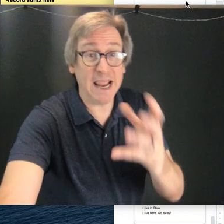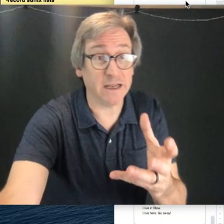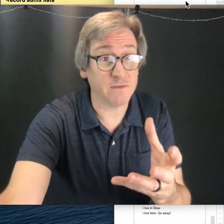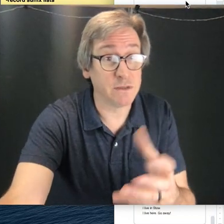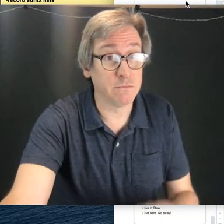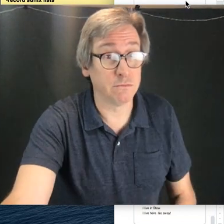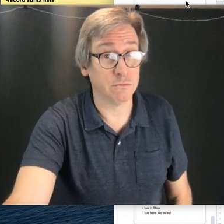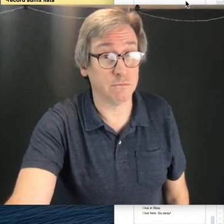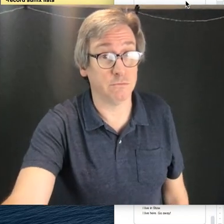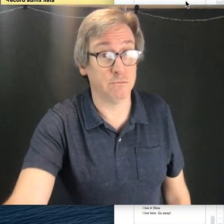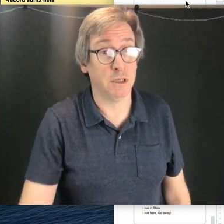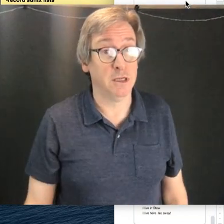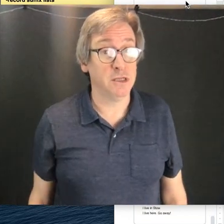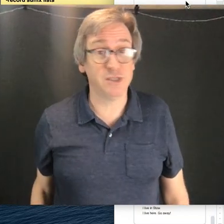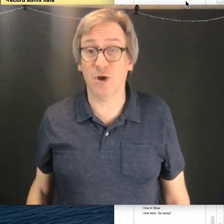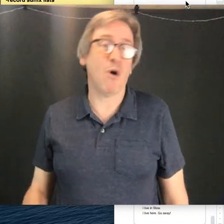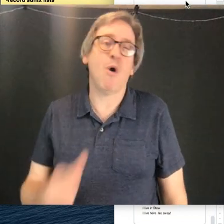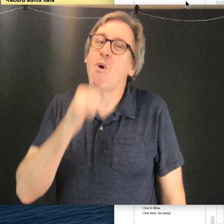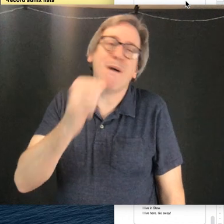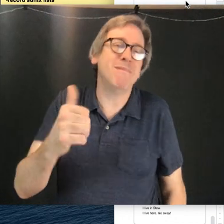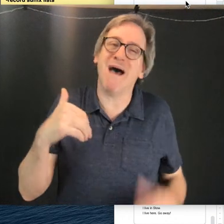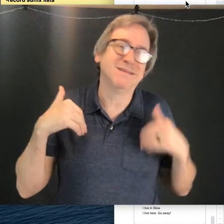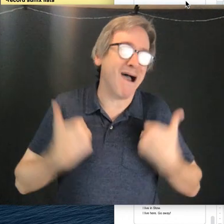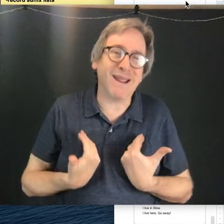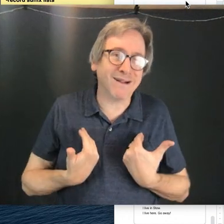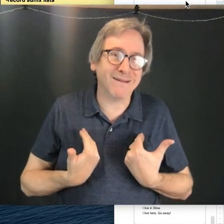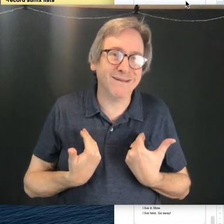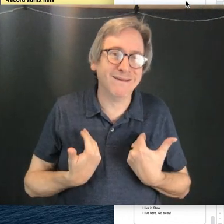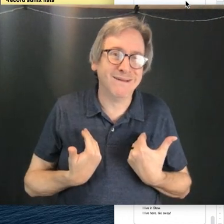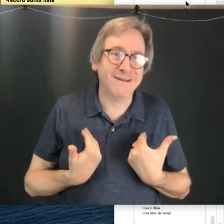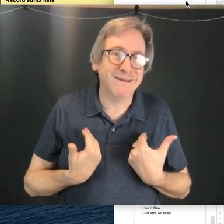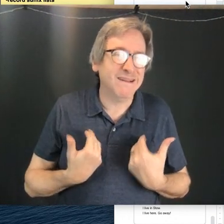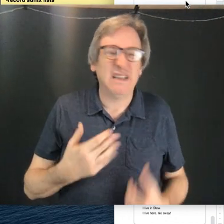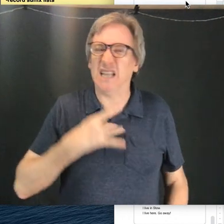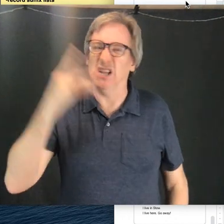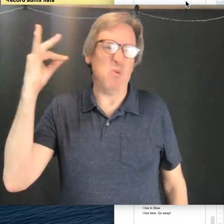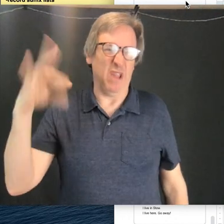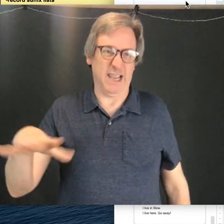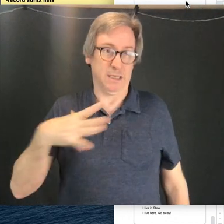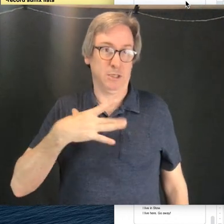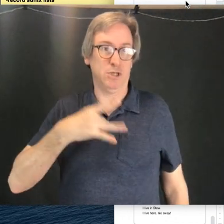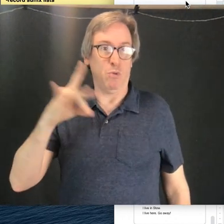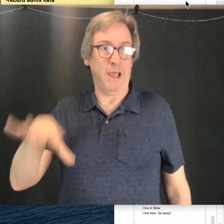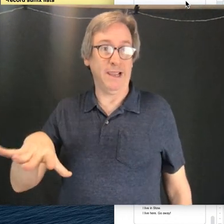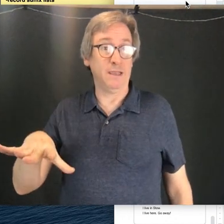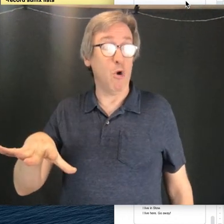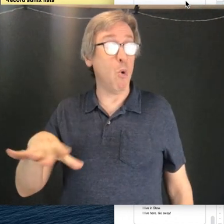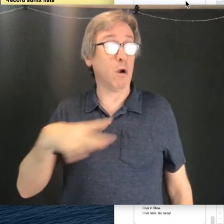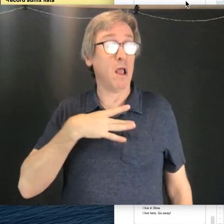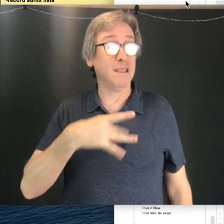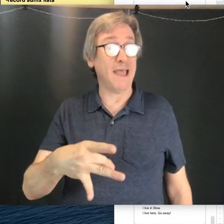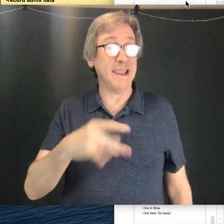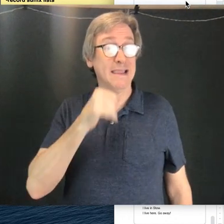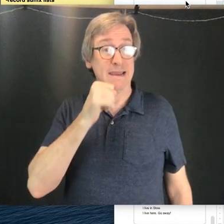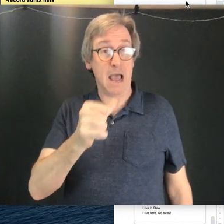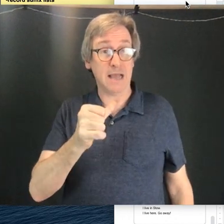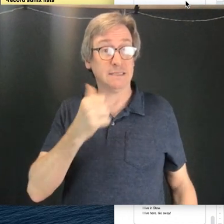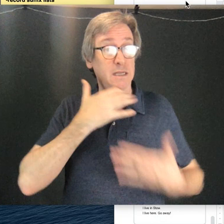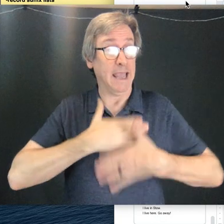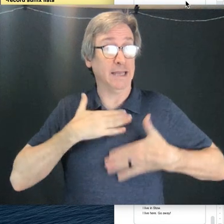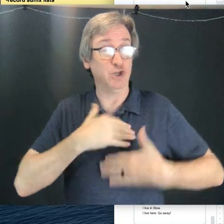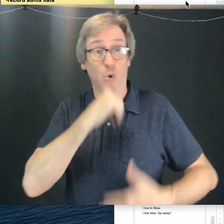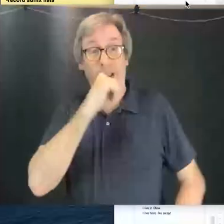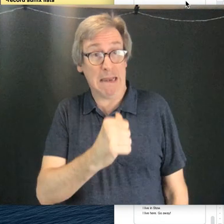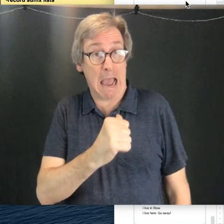Or negatives. So, oh, I'm not tired. I don't like. Don't like. Or like